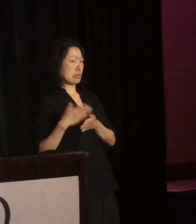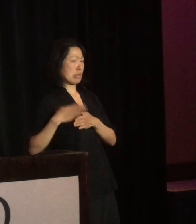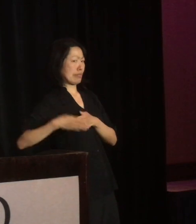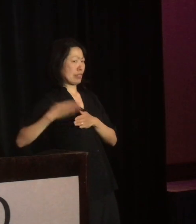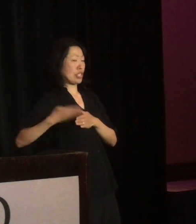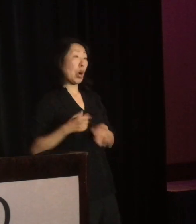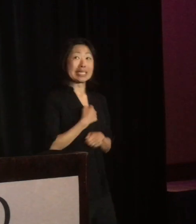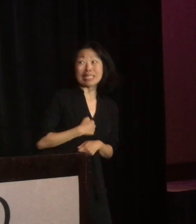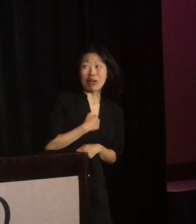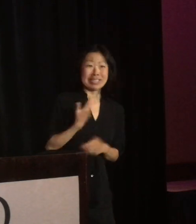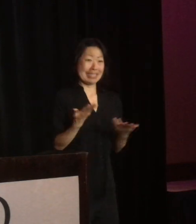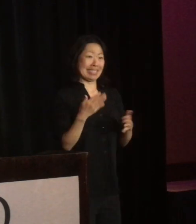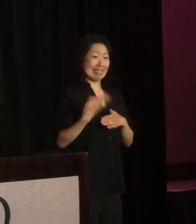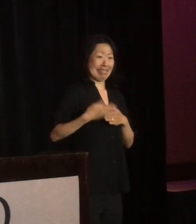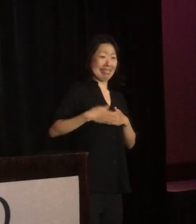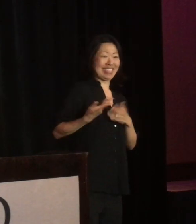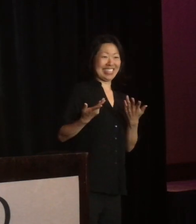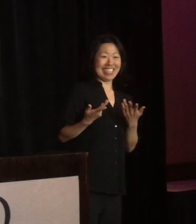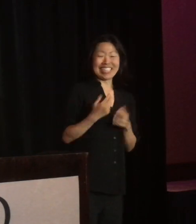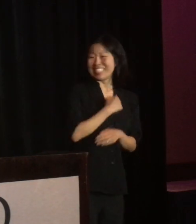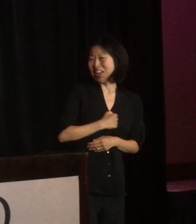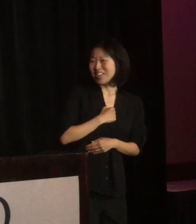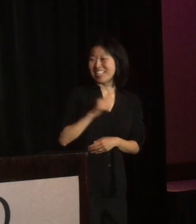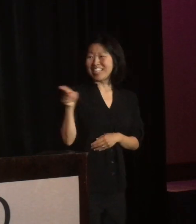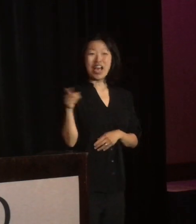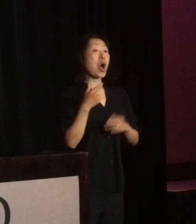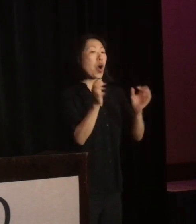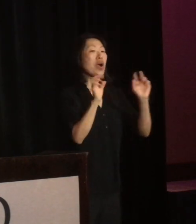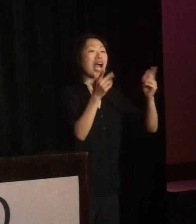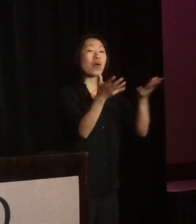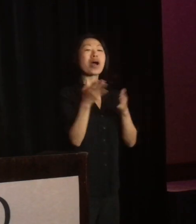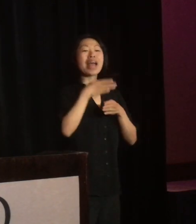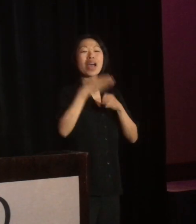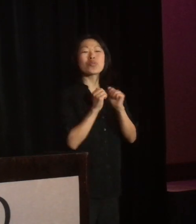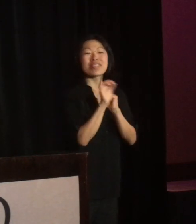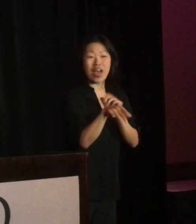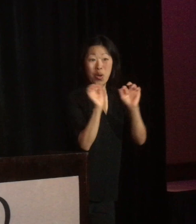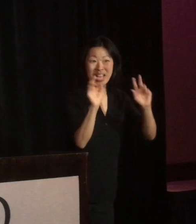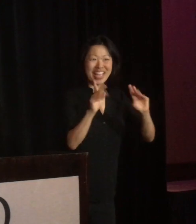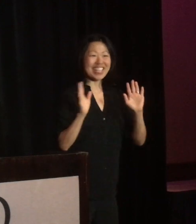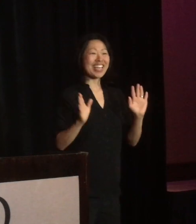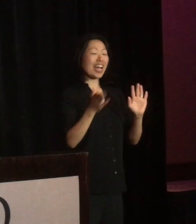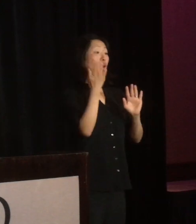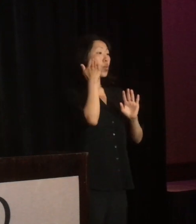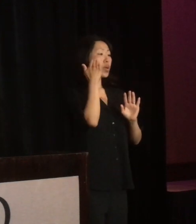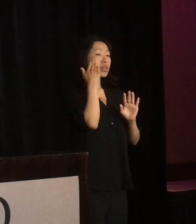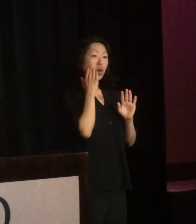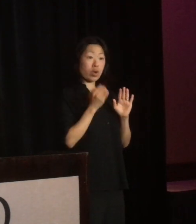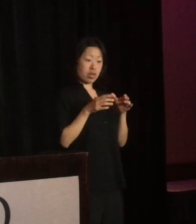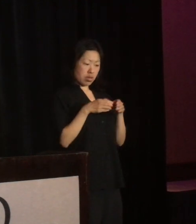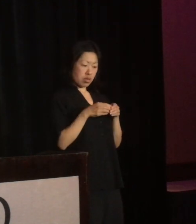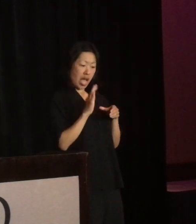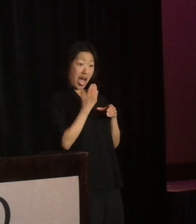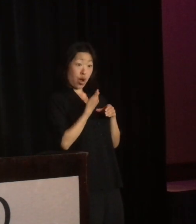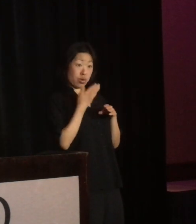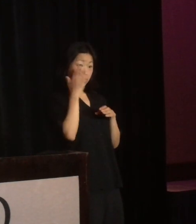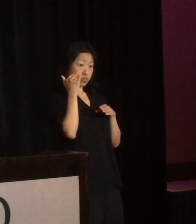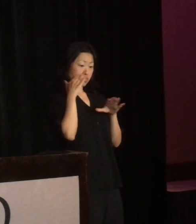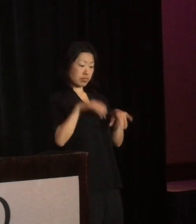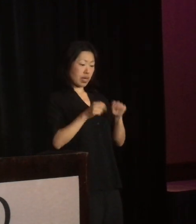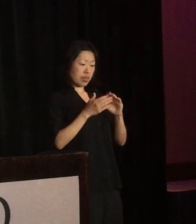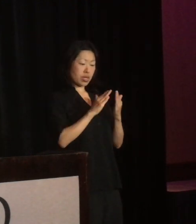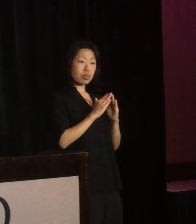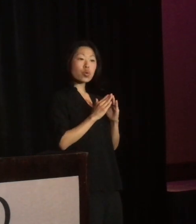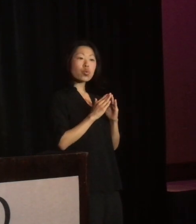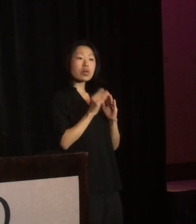Okay, sorry. So I do want to leave you with that, right? We know that there are higher risks. A lot of that